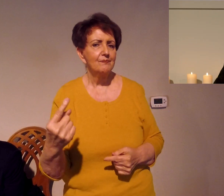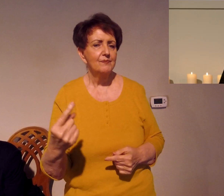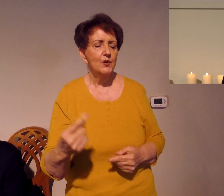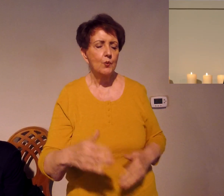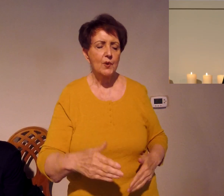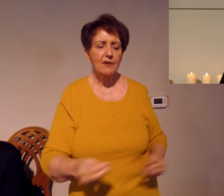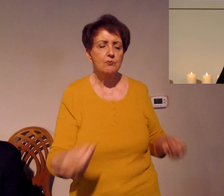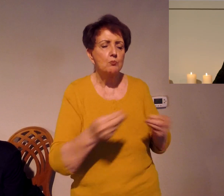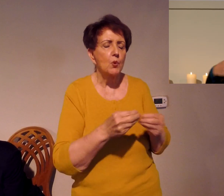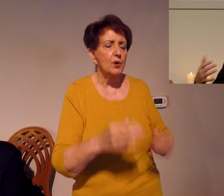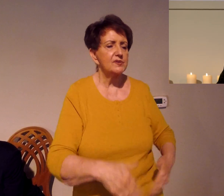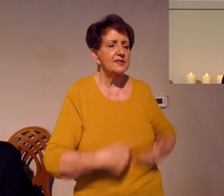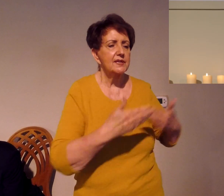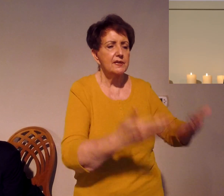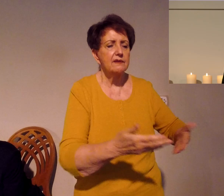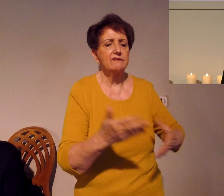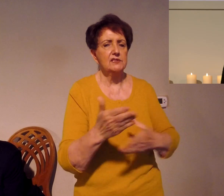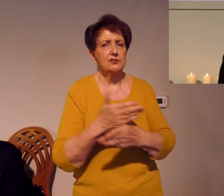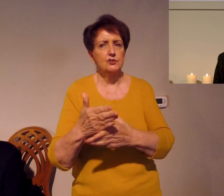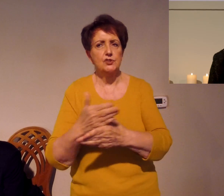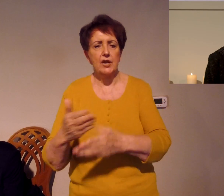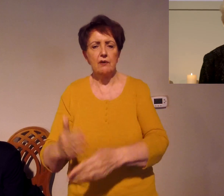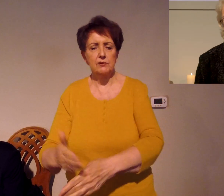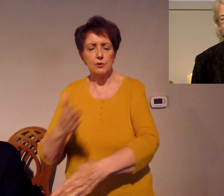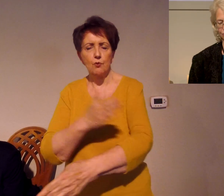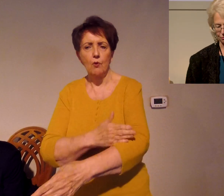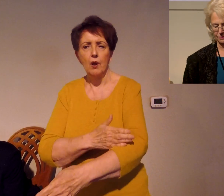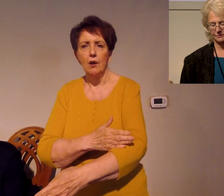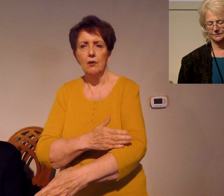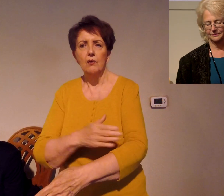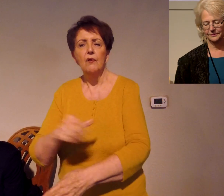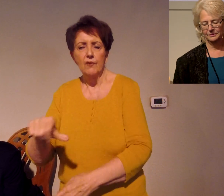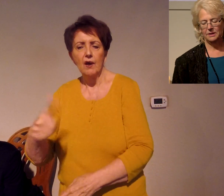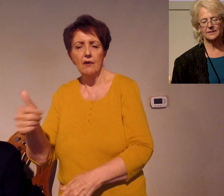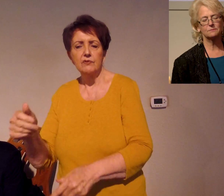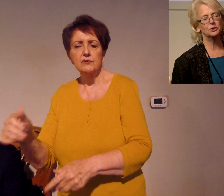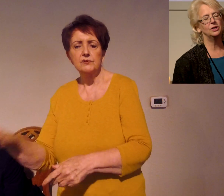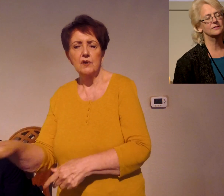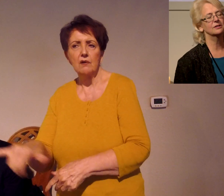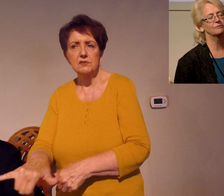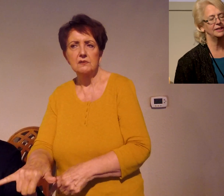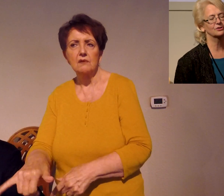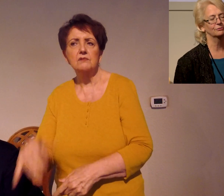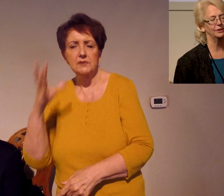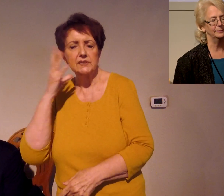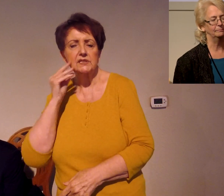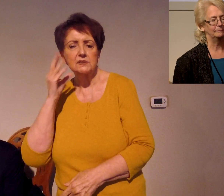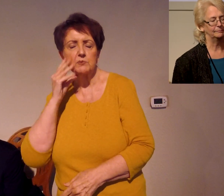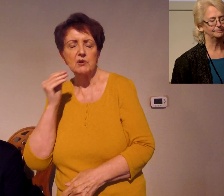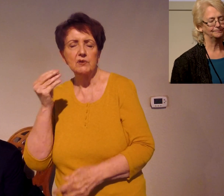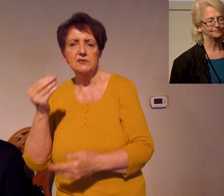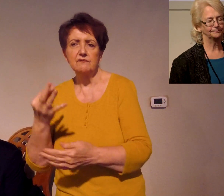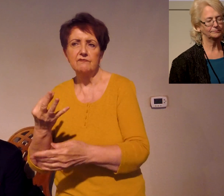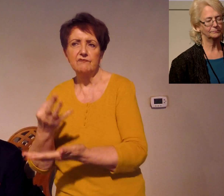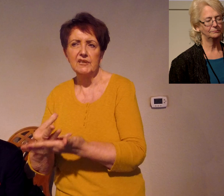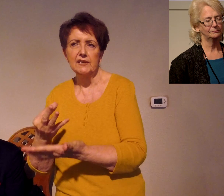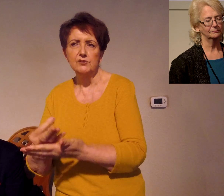to share and to grow, that others too may experience their financial freedom.